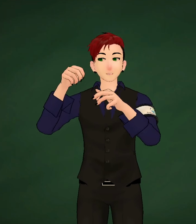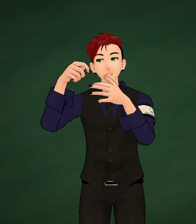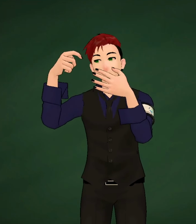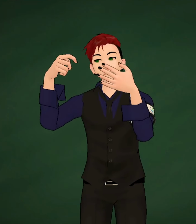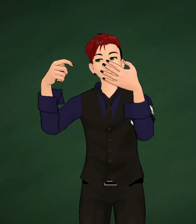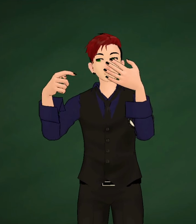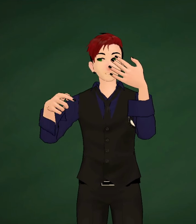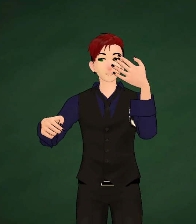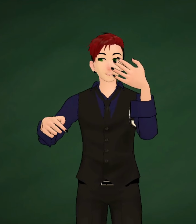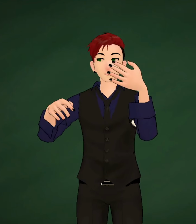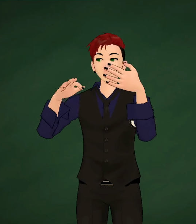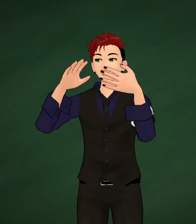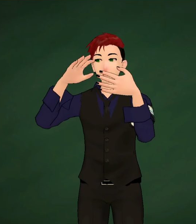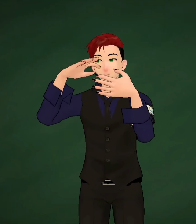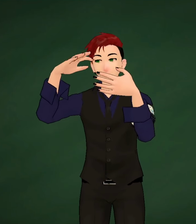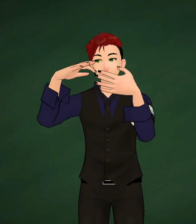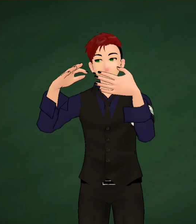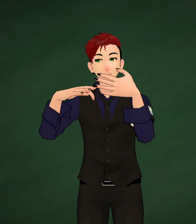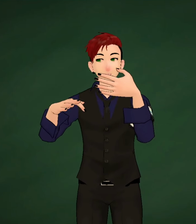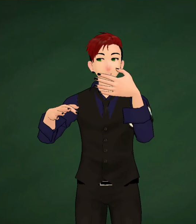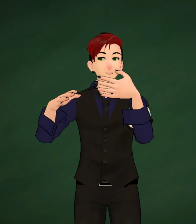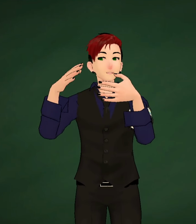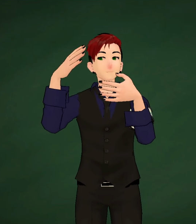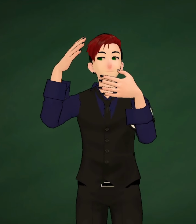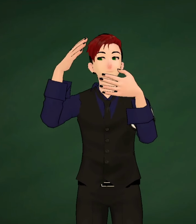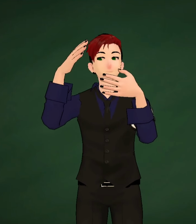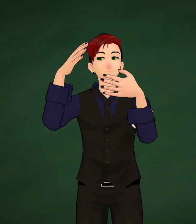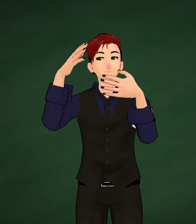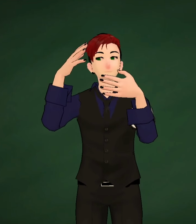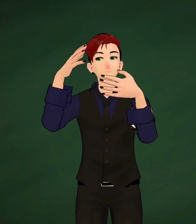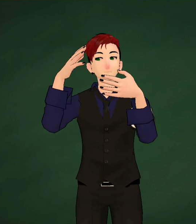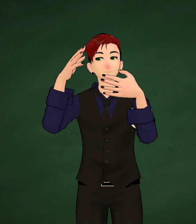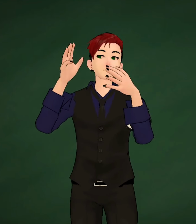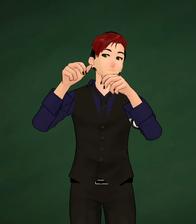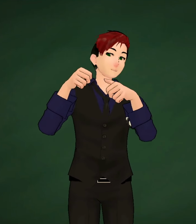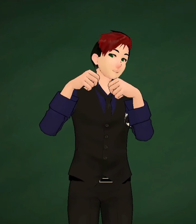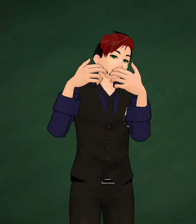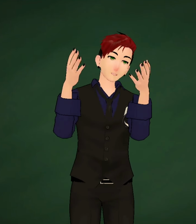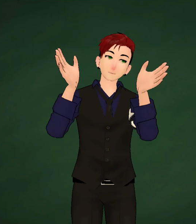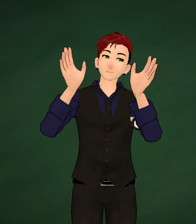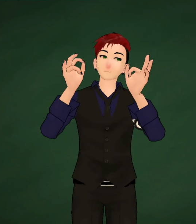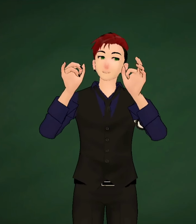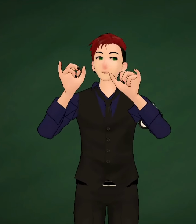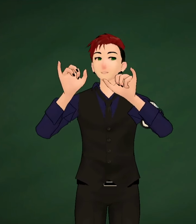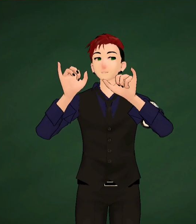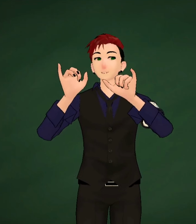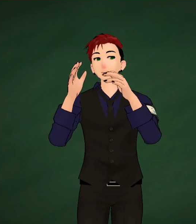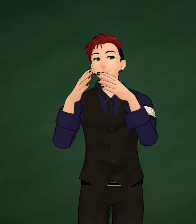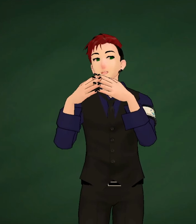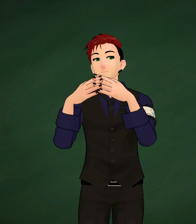lots of different stages of quality. And there's been a